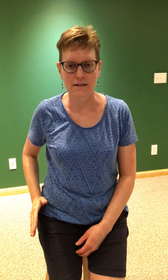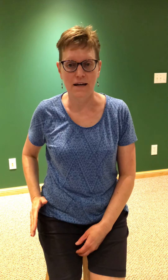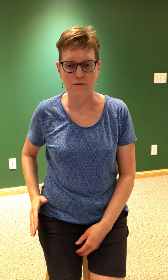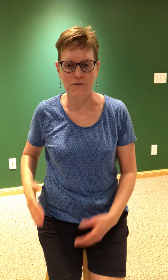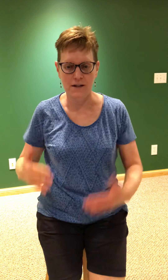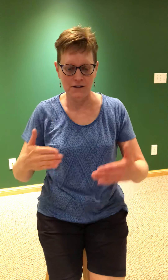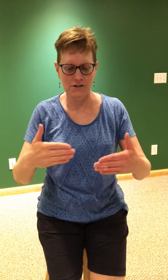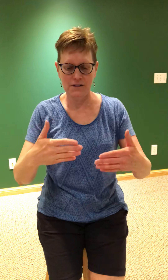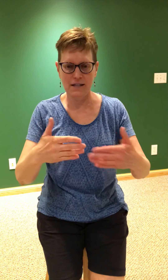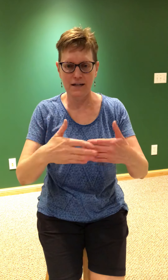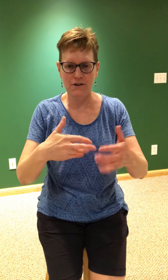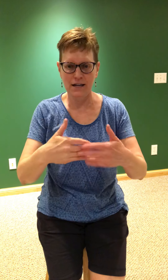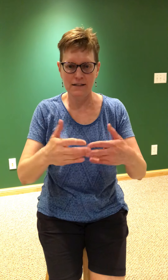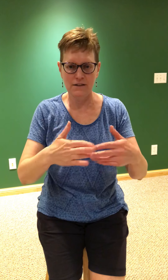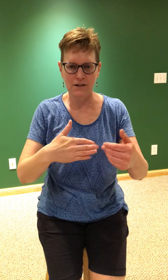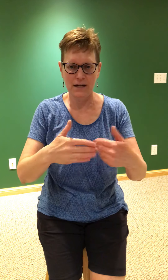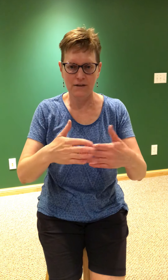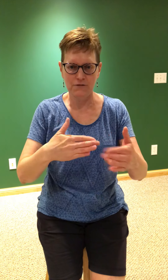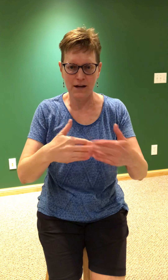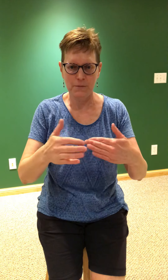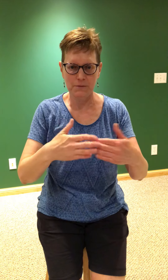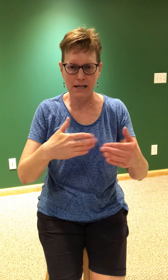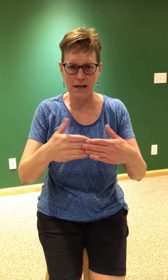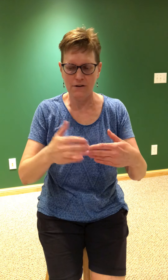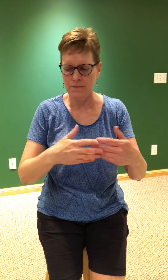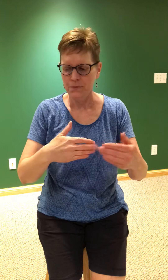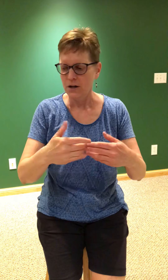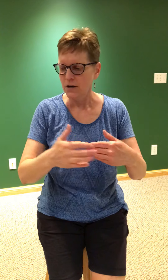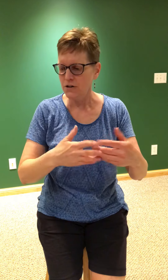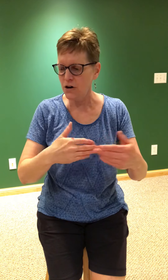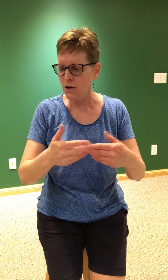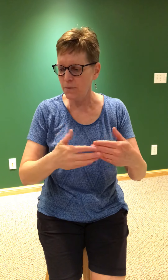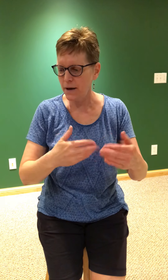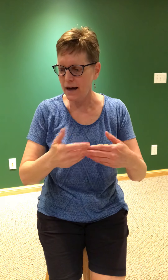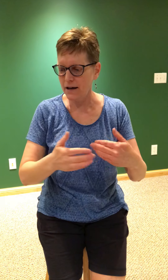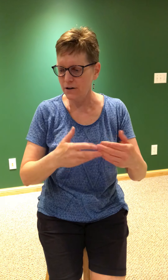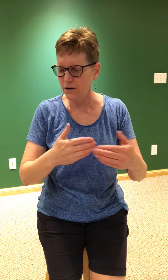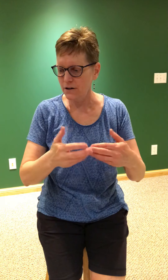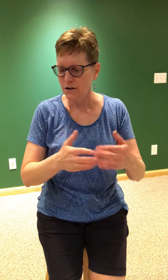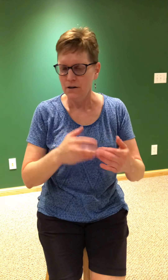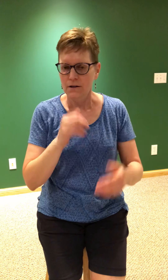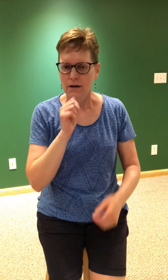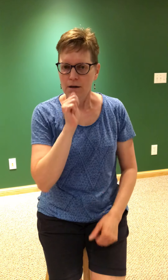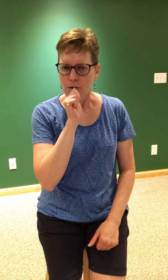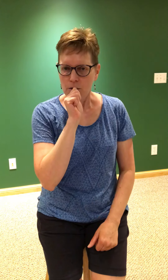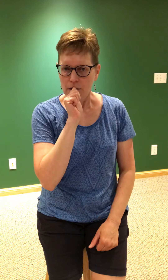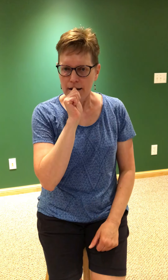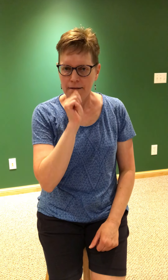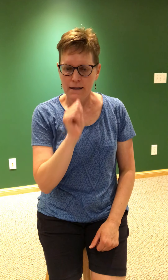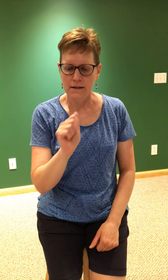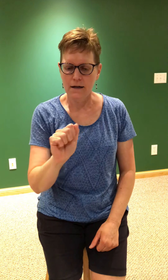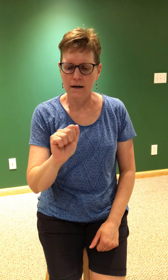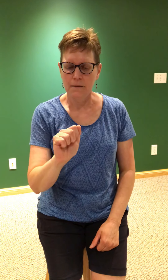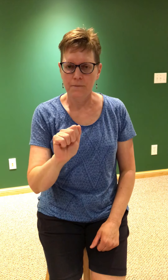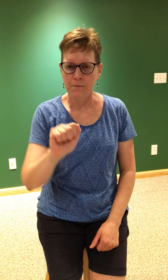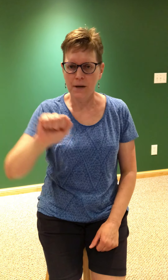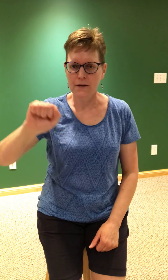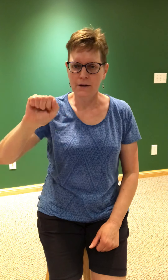kind of fun. You just take your hands and you kind of flap them together. No matter, and then make your hand